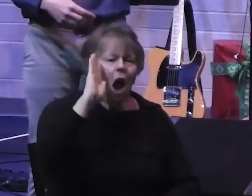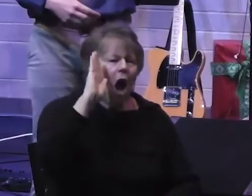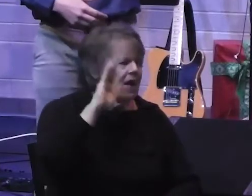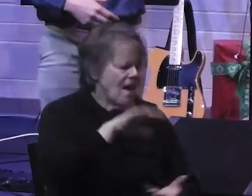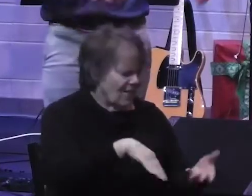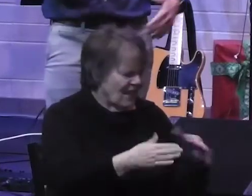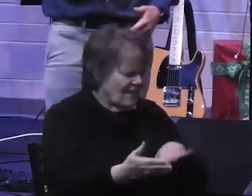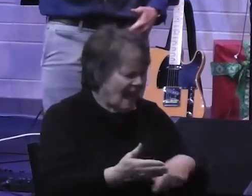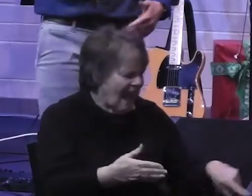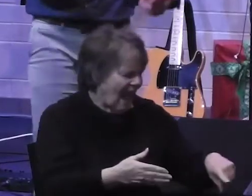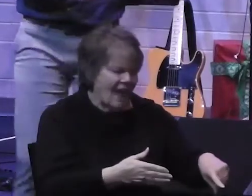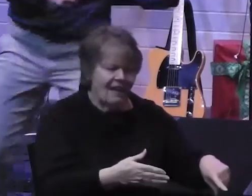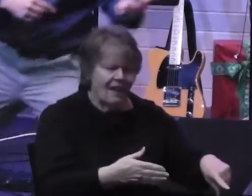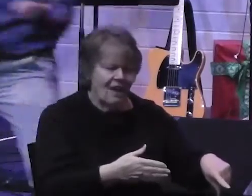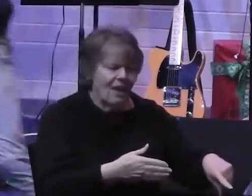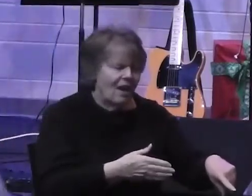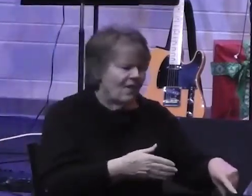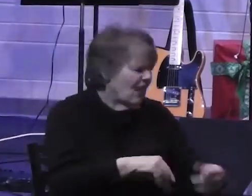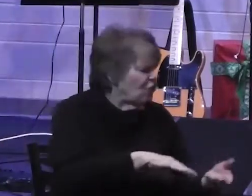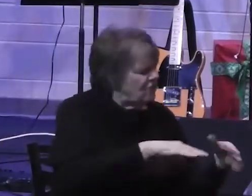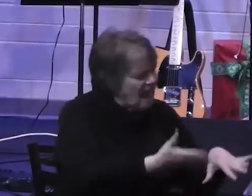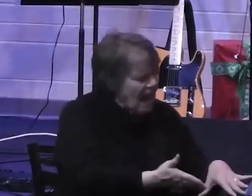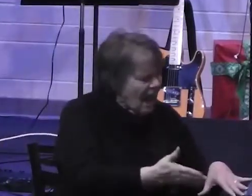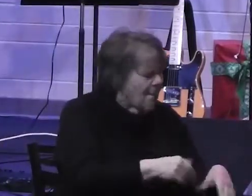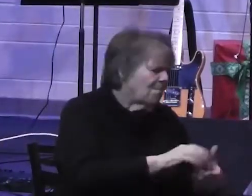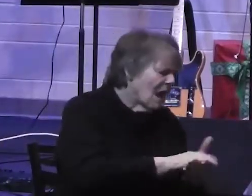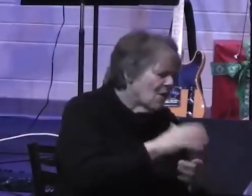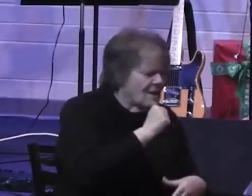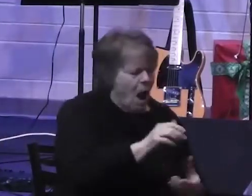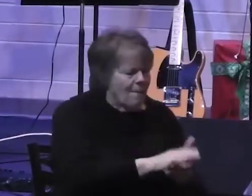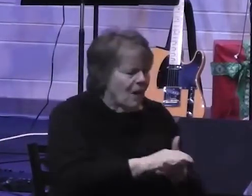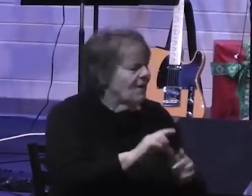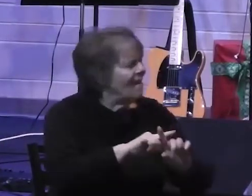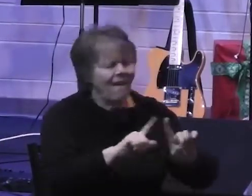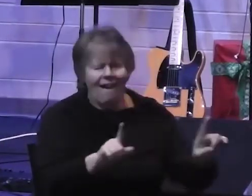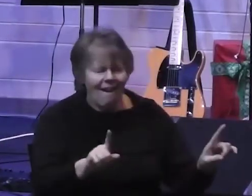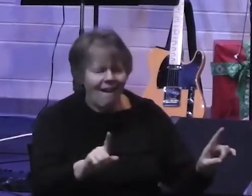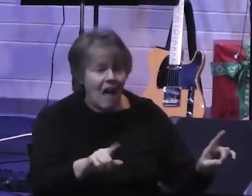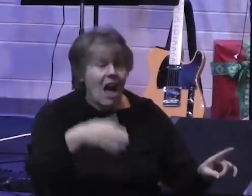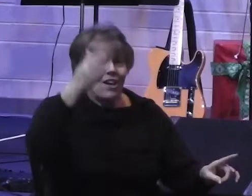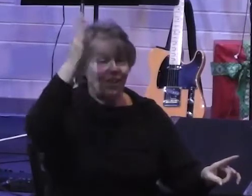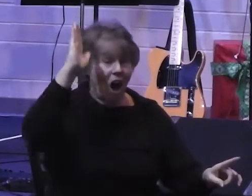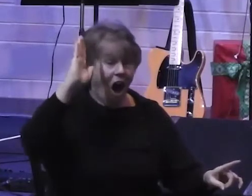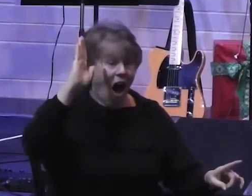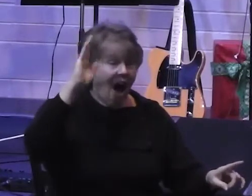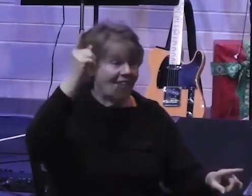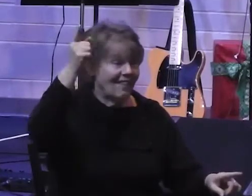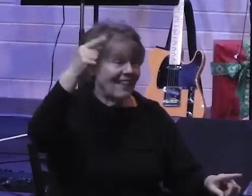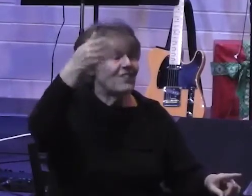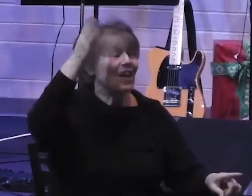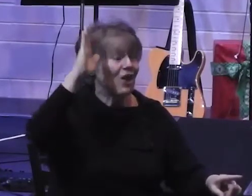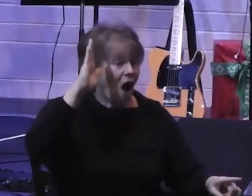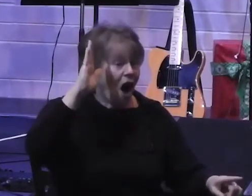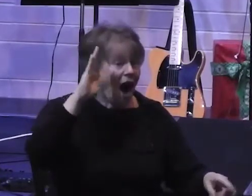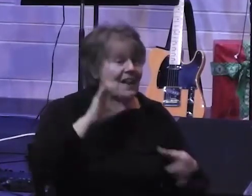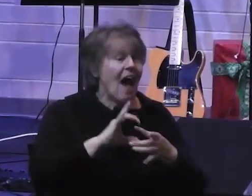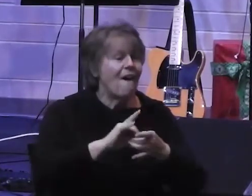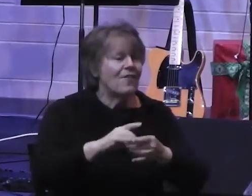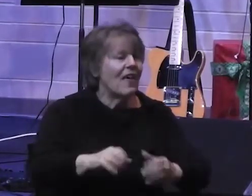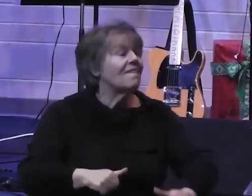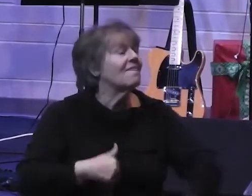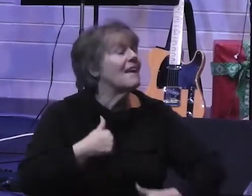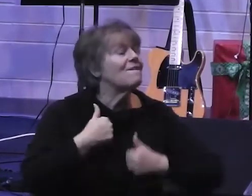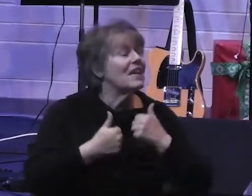who died and whether or not they're married or not married, but rather God is the God of the living. Because Scripture says that